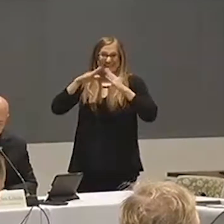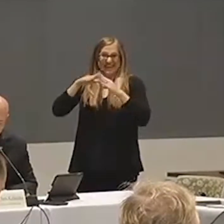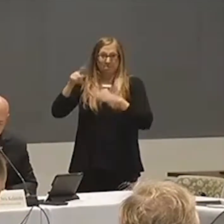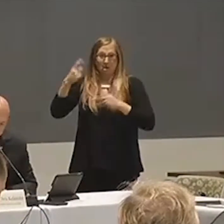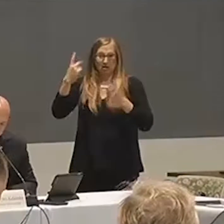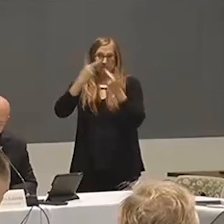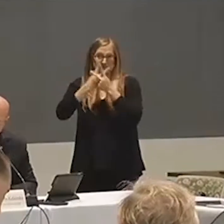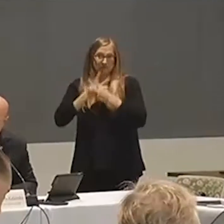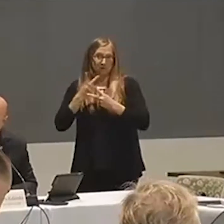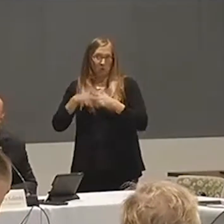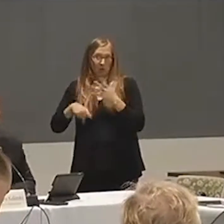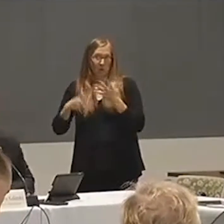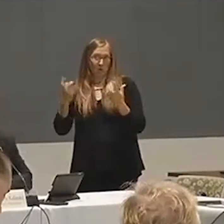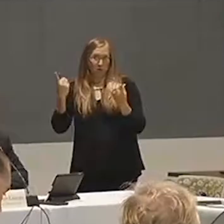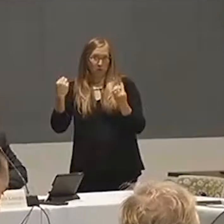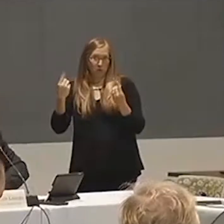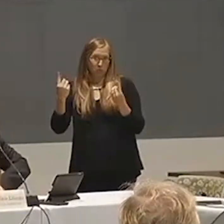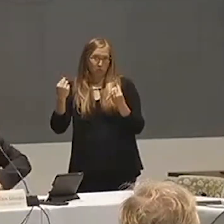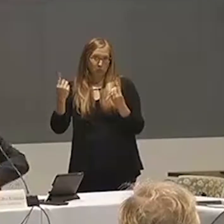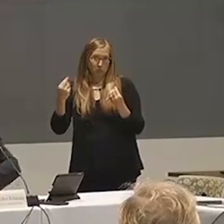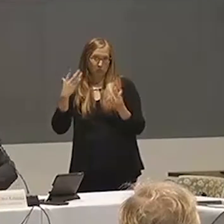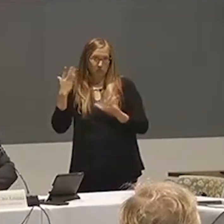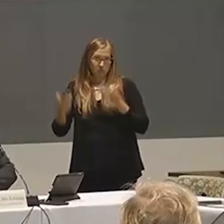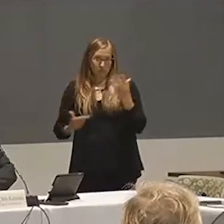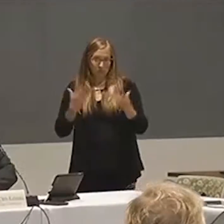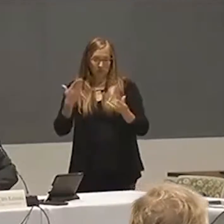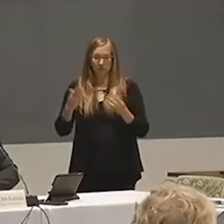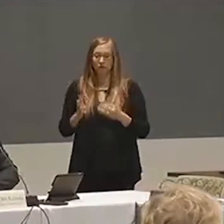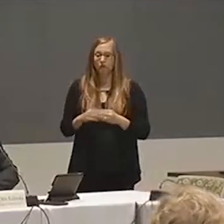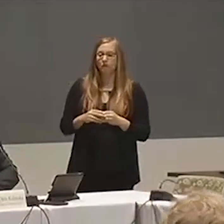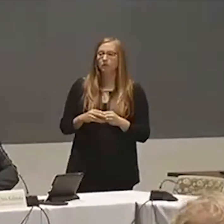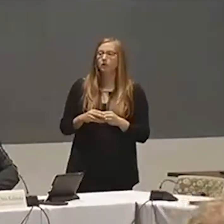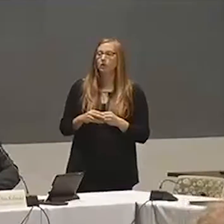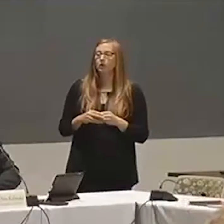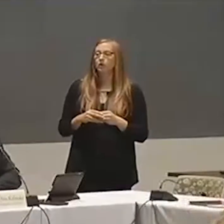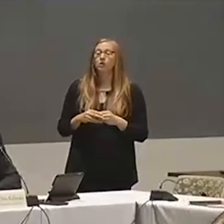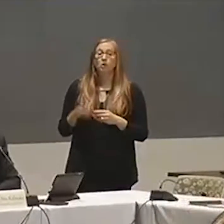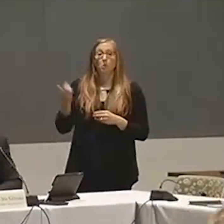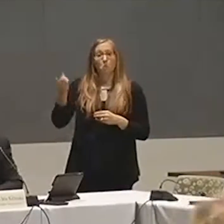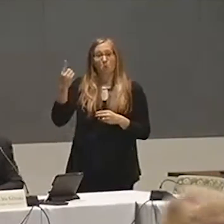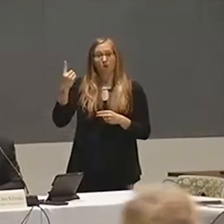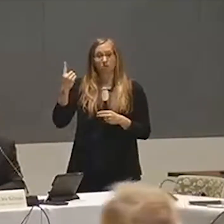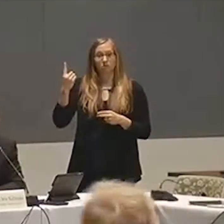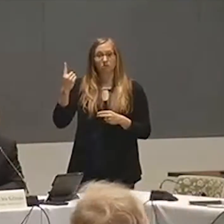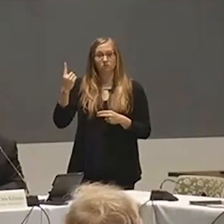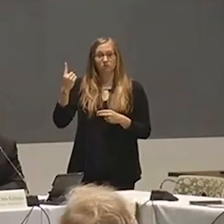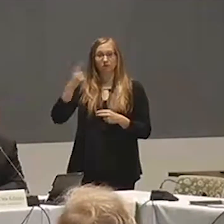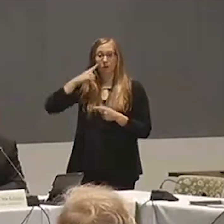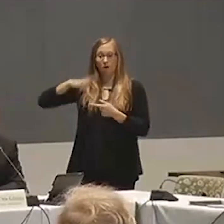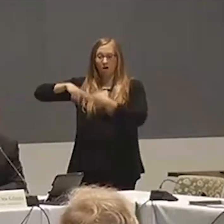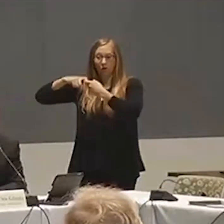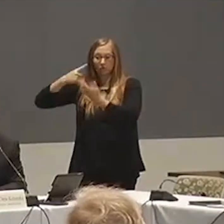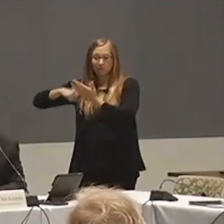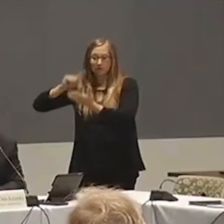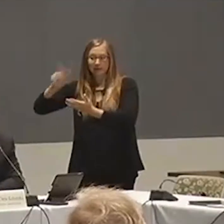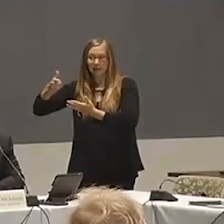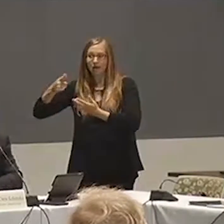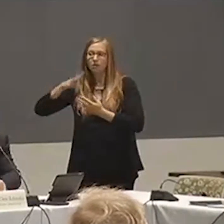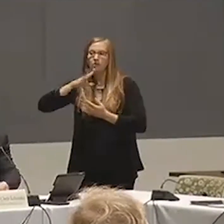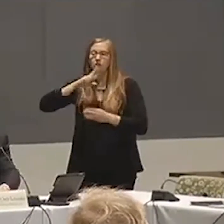to pursue the items, because those the city is the one who brought the questions up. One of the items was basically a discussion on